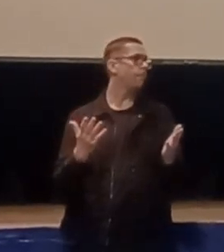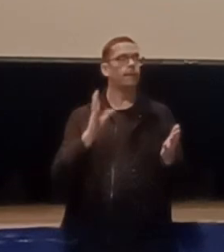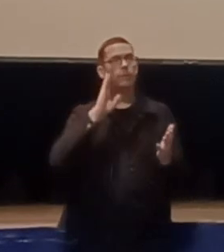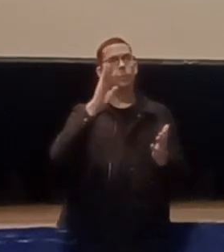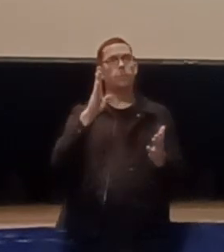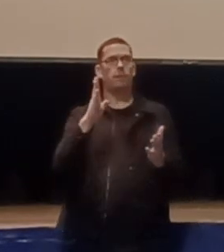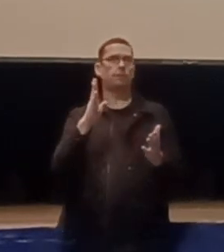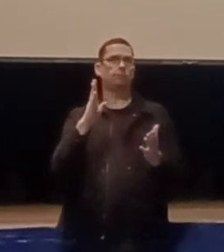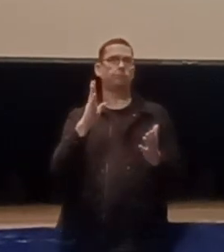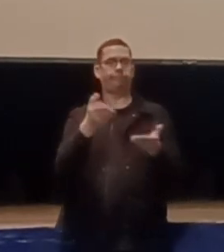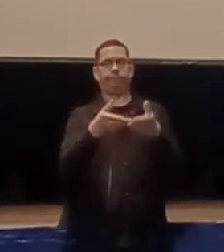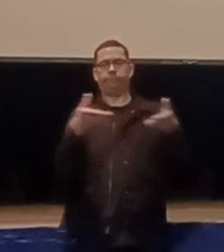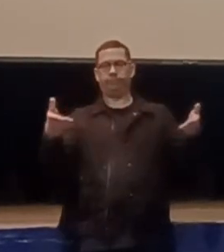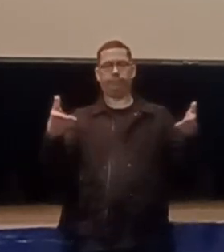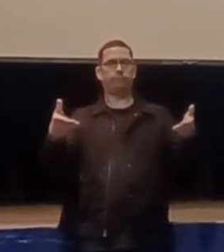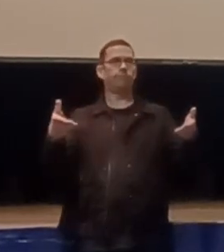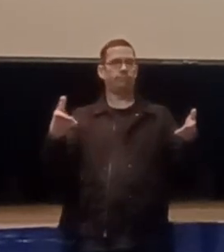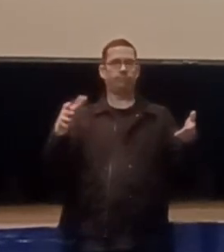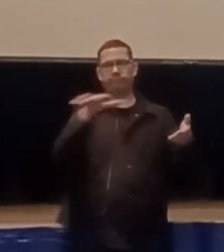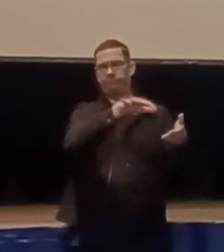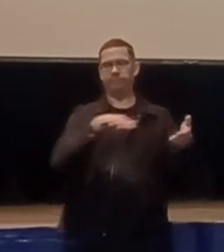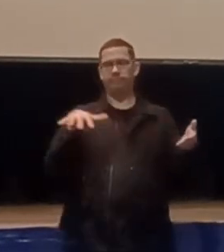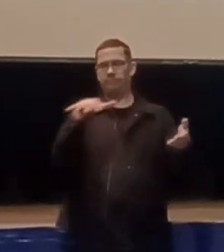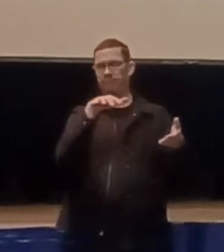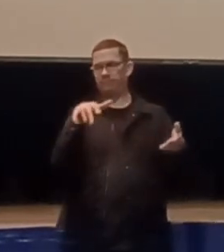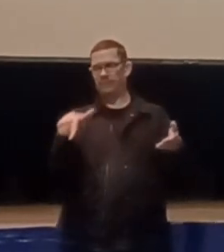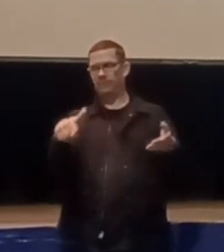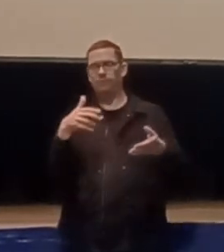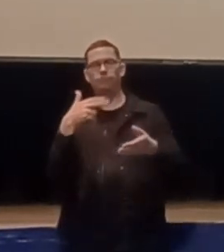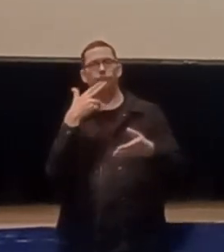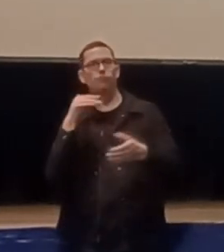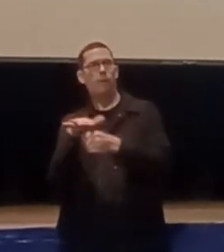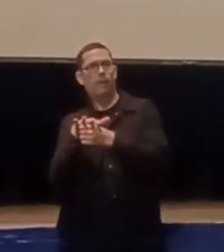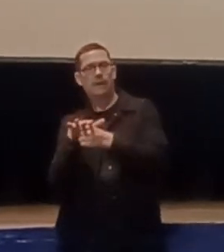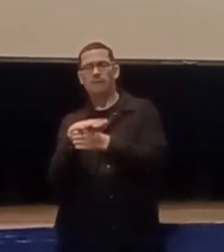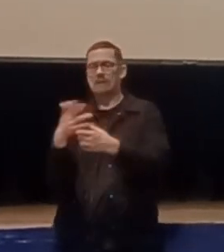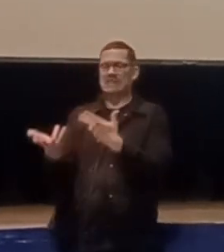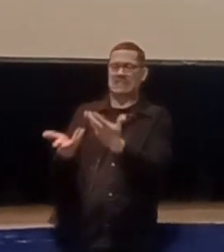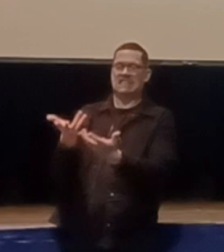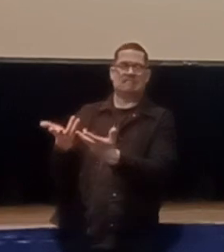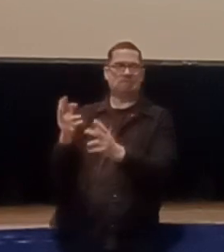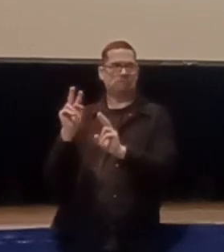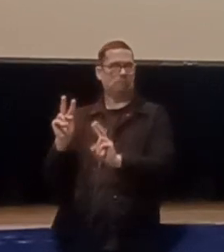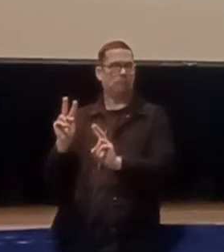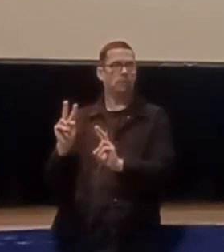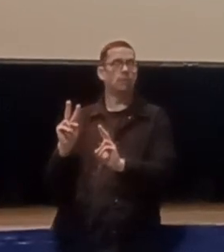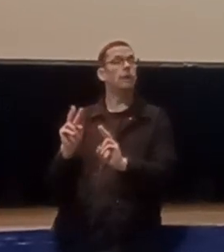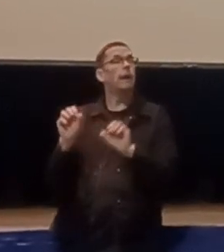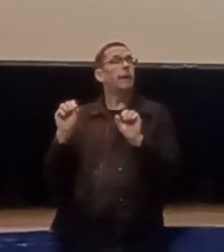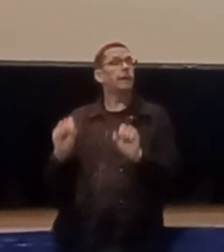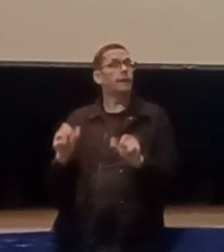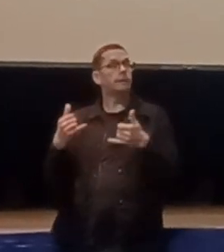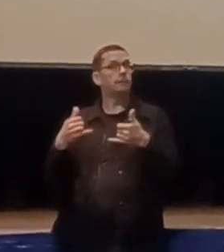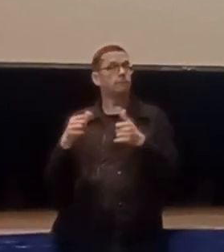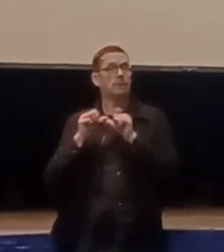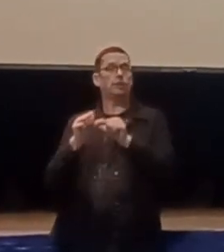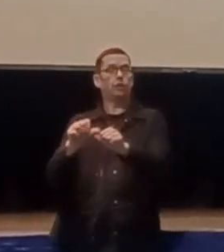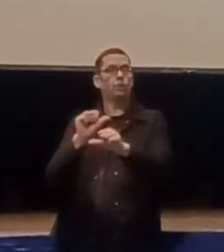that might have this small portion that has a pinch point, but we can continue to work to see how we can be responsive